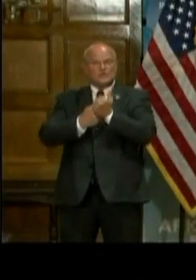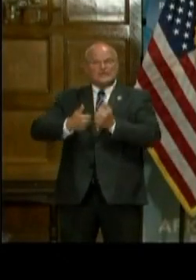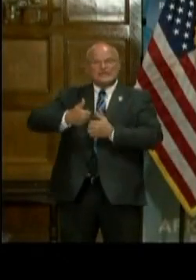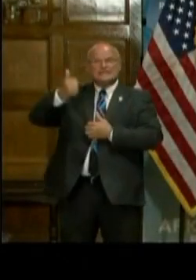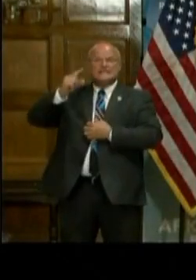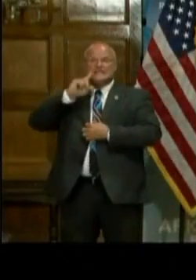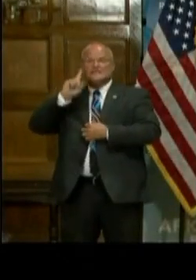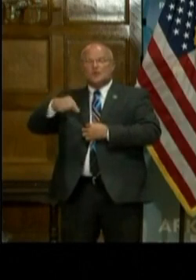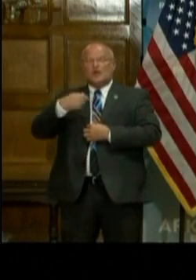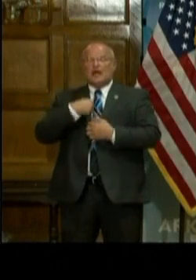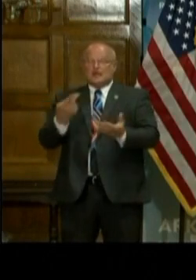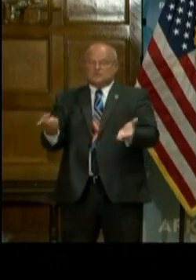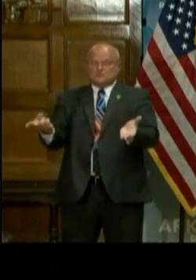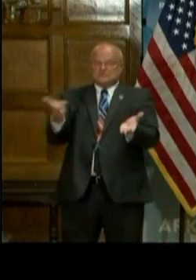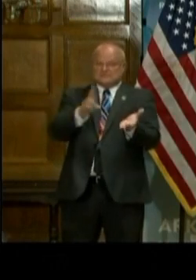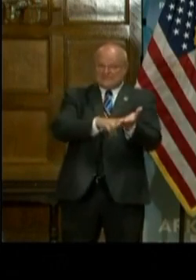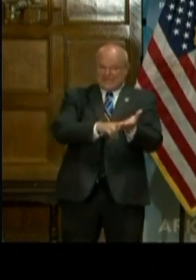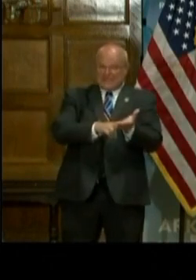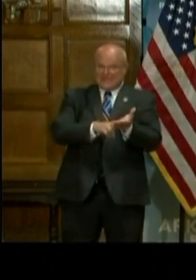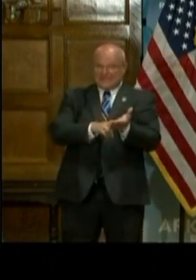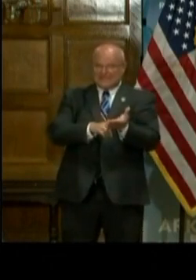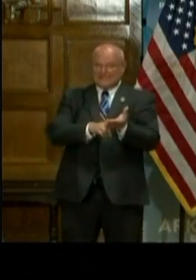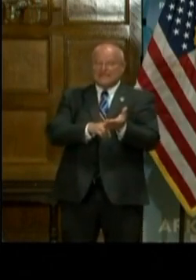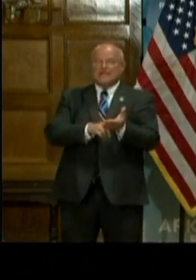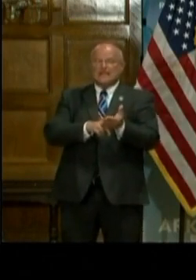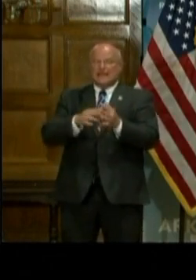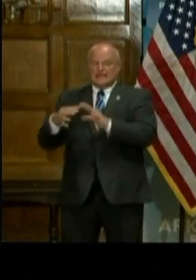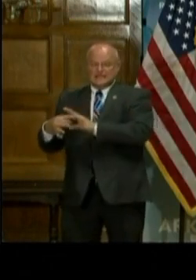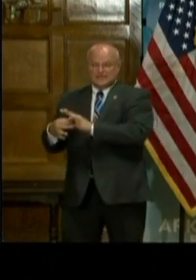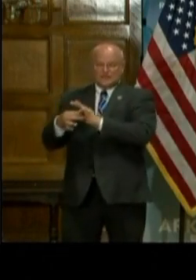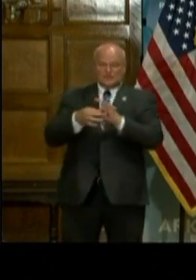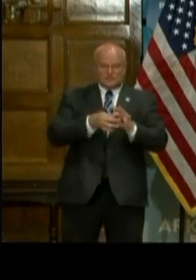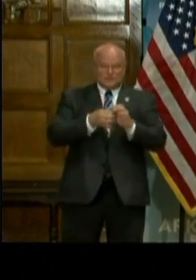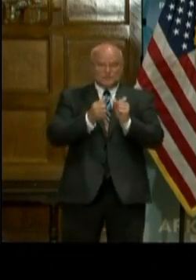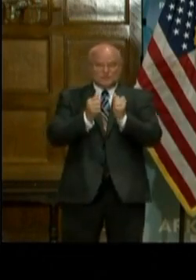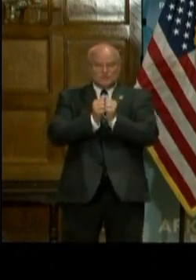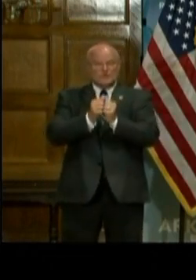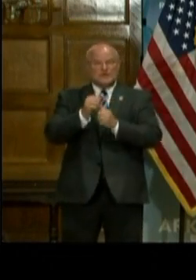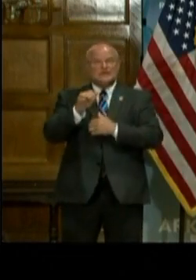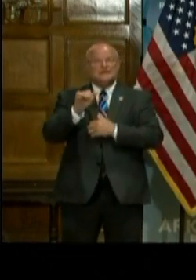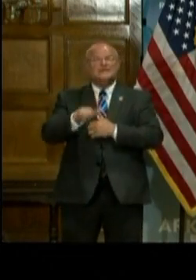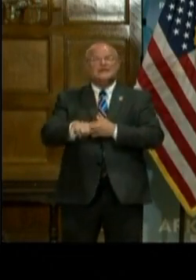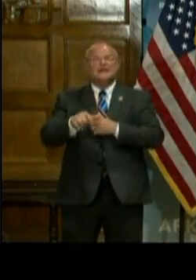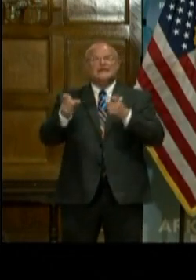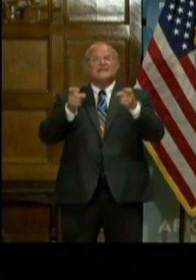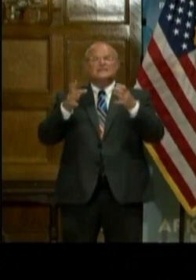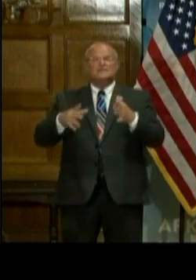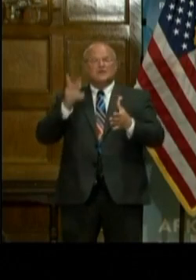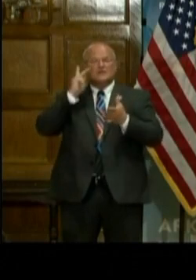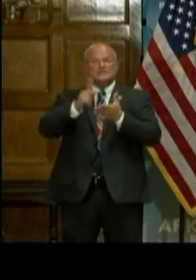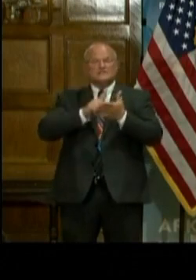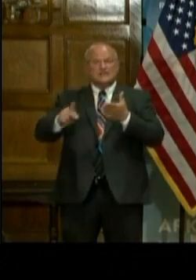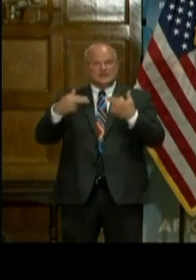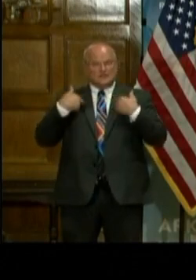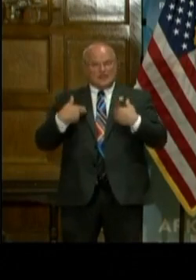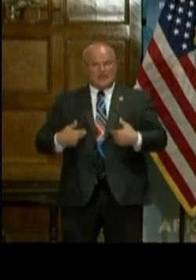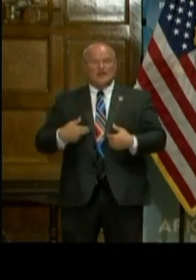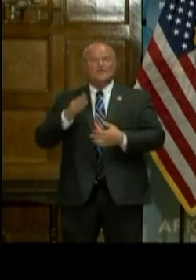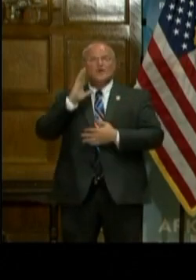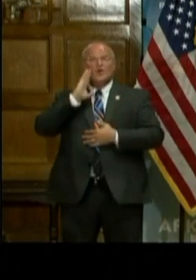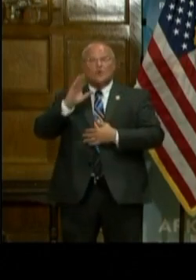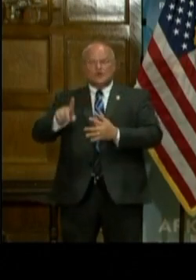order that I will sign, and subsequent to that, the Director or Secretary of Health